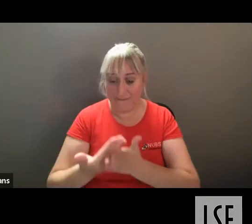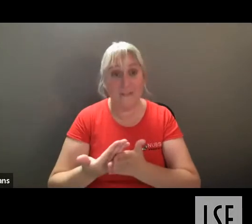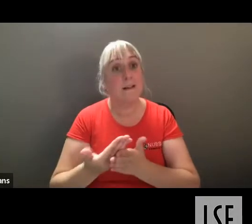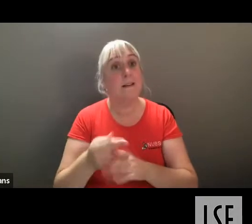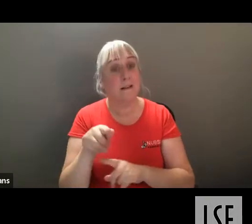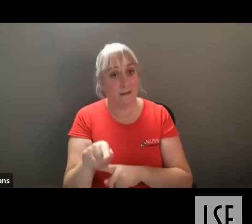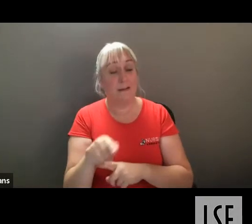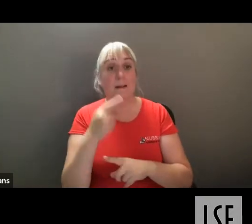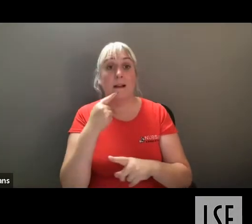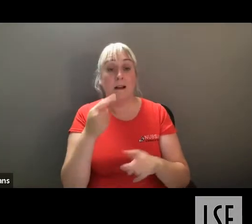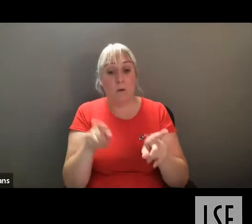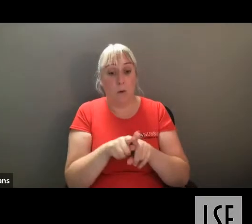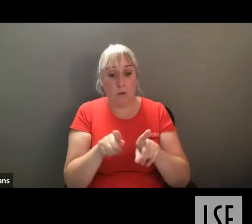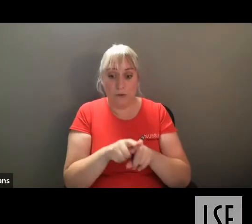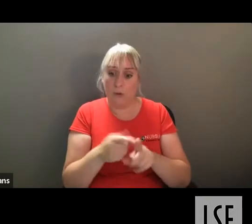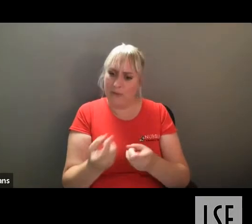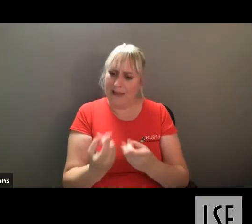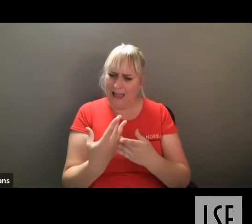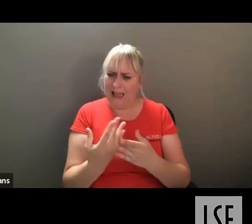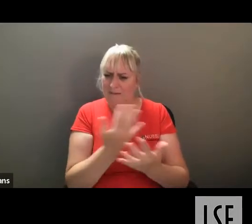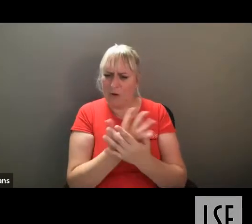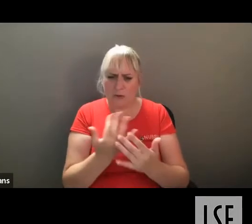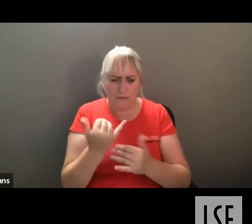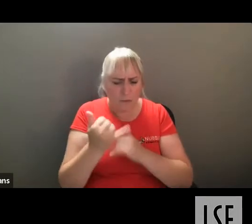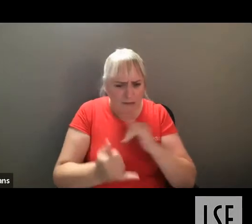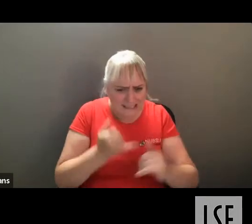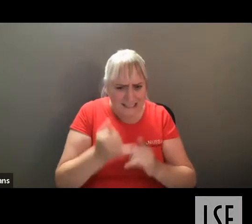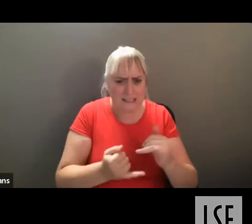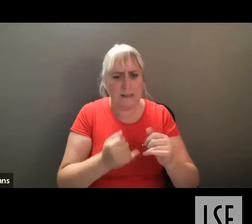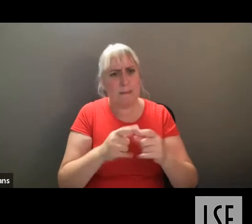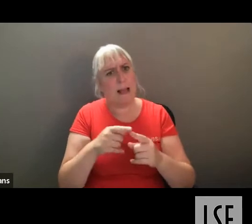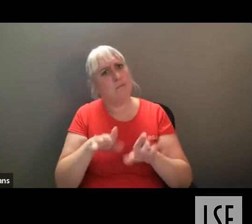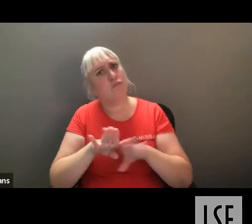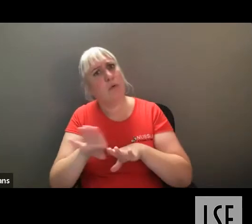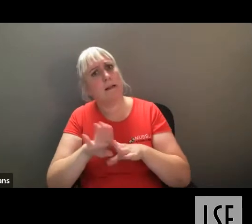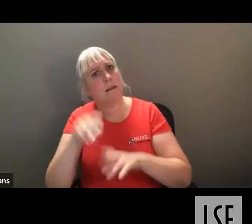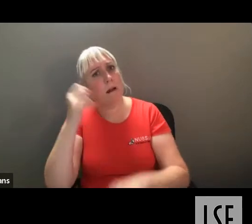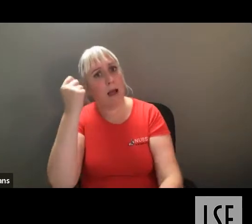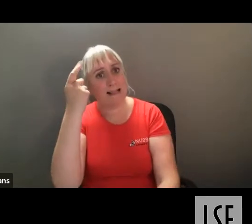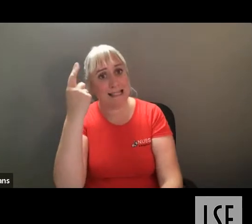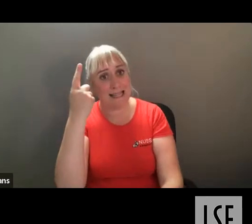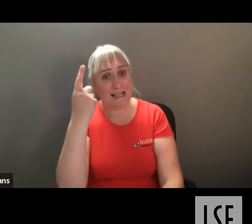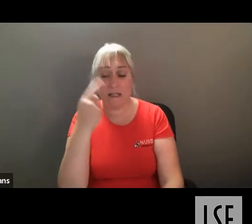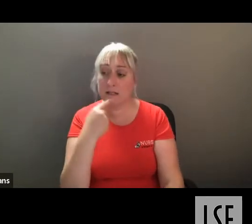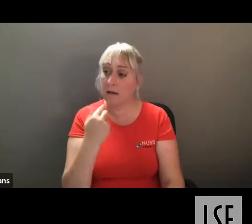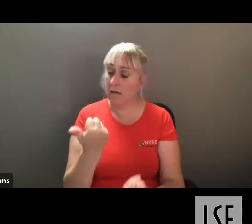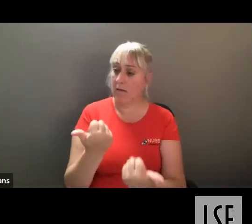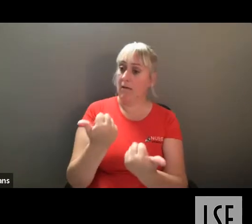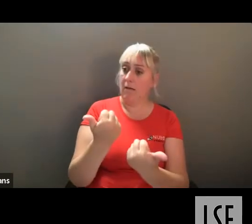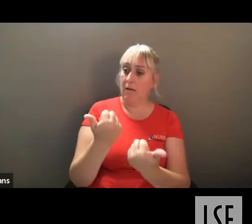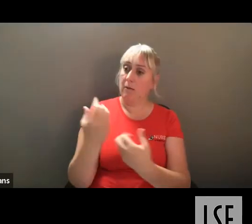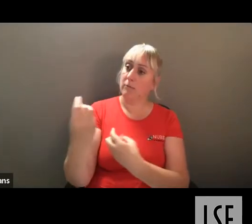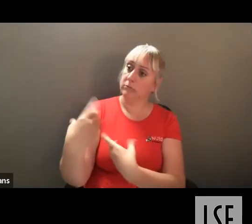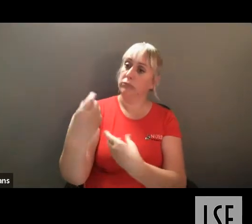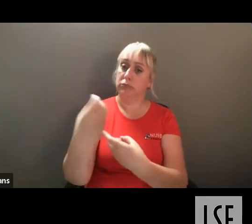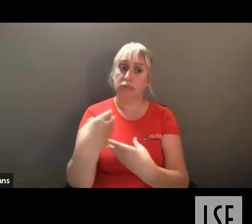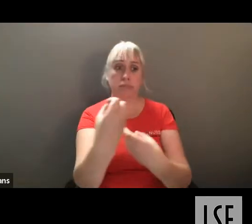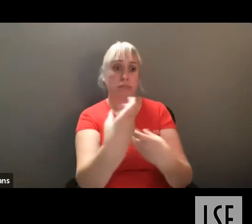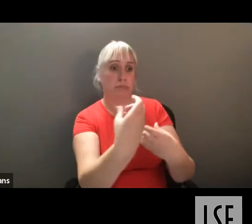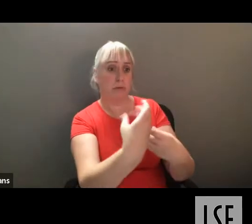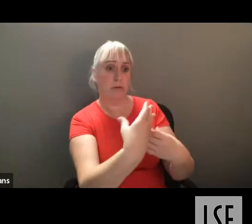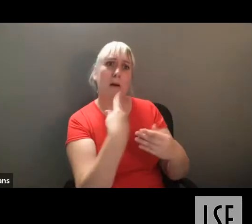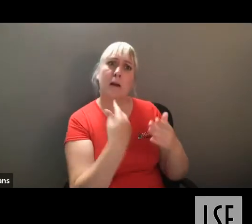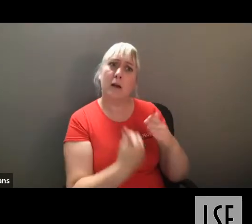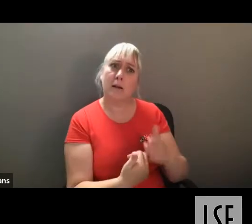whole load of principles and practical ideas for change. And that was brilliant. And the priorities